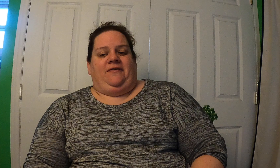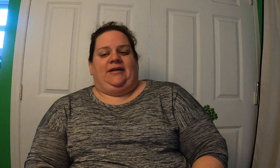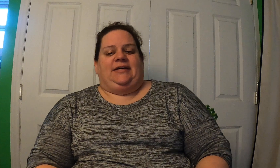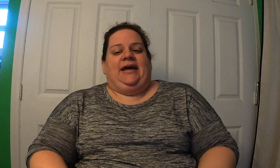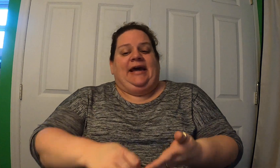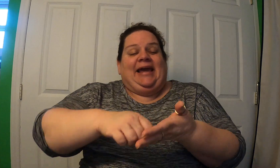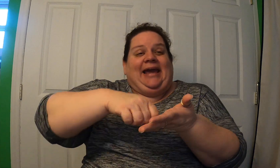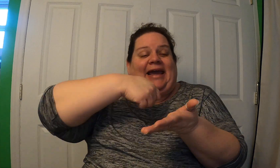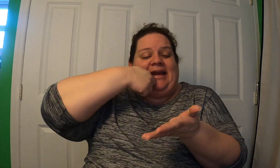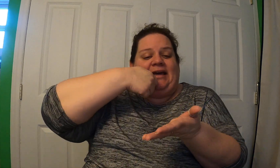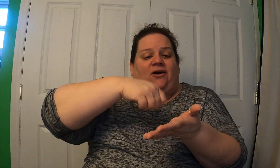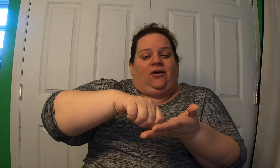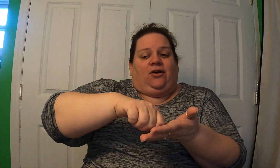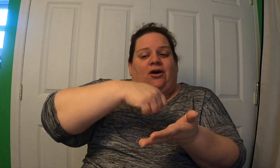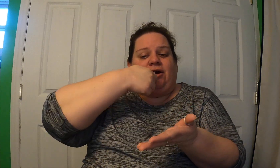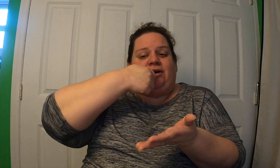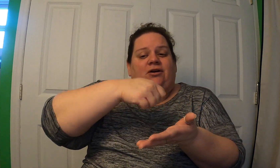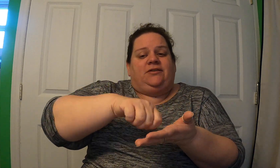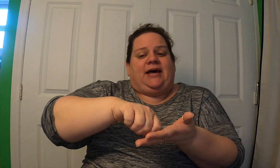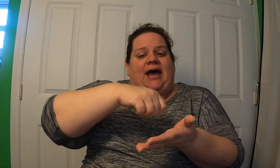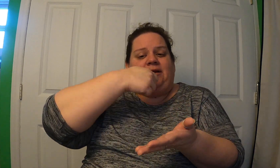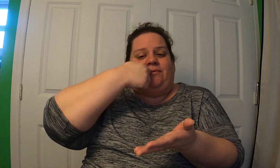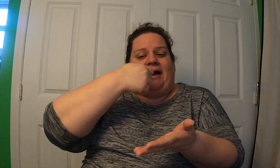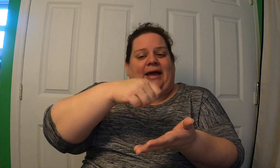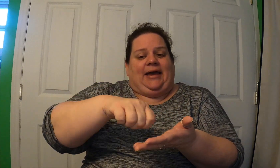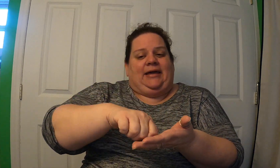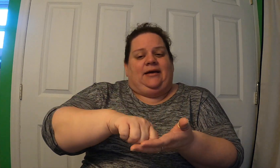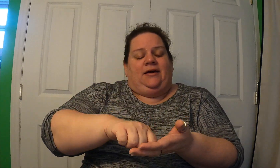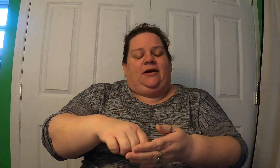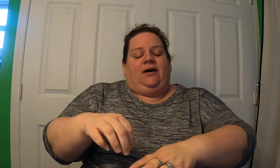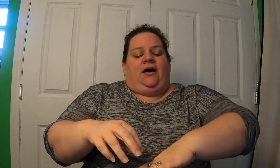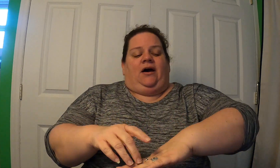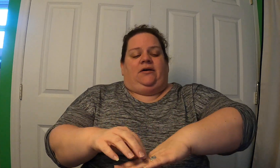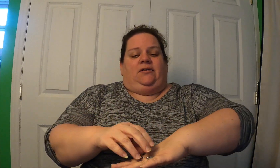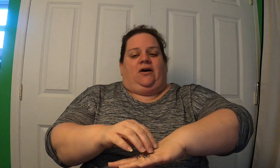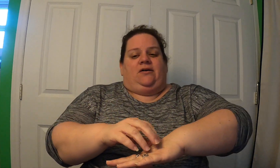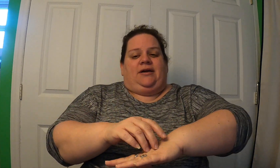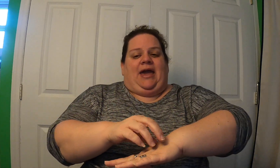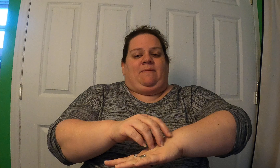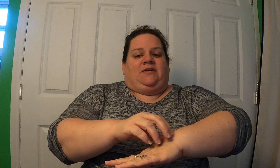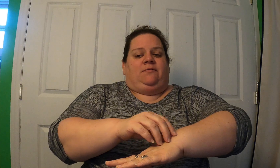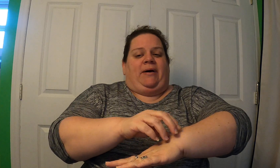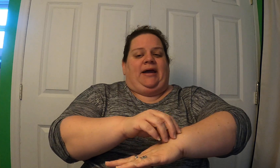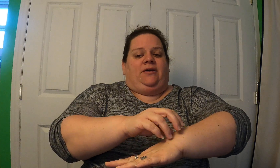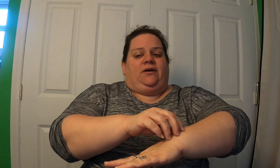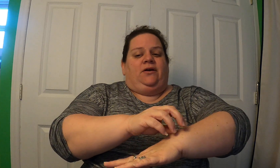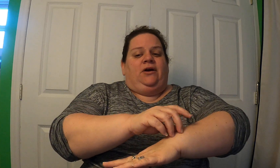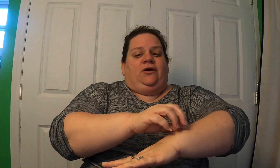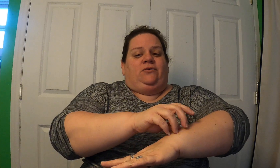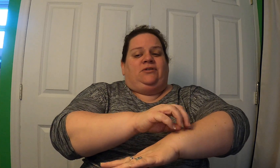tuffet, eating her curds and whey. Along came a spider who